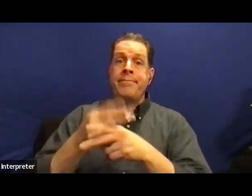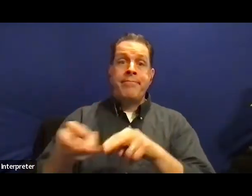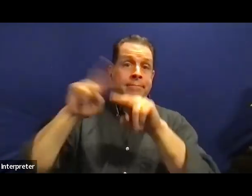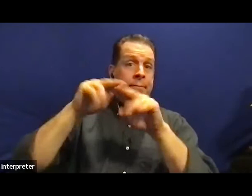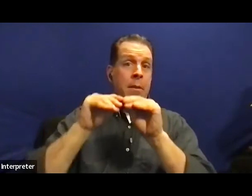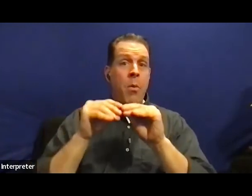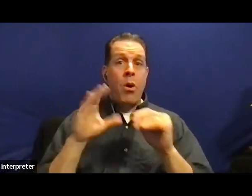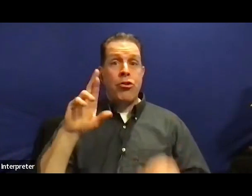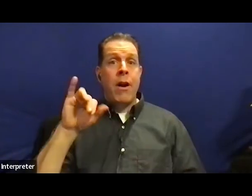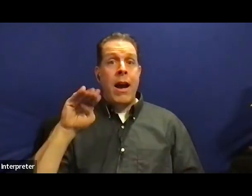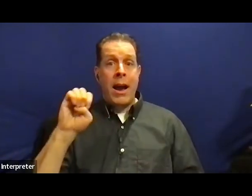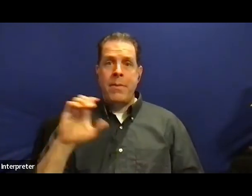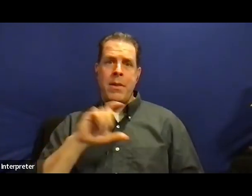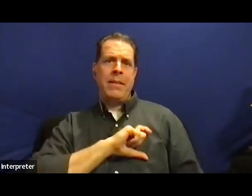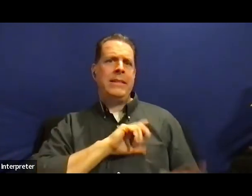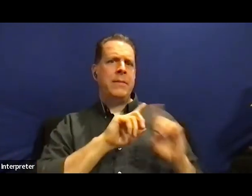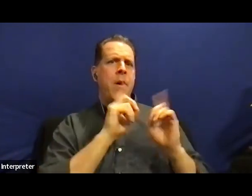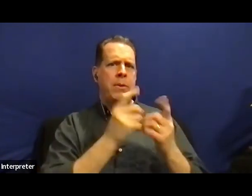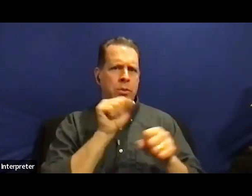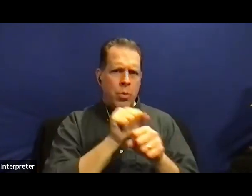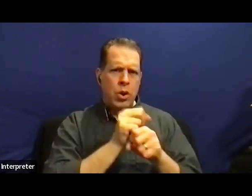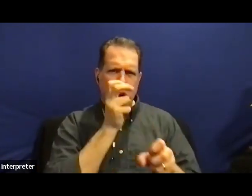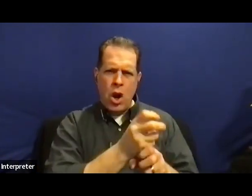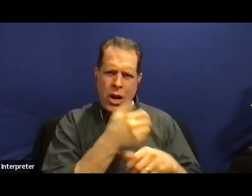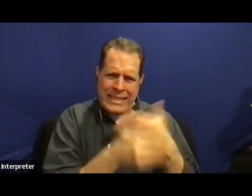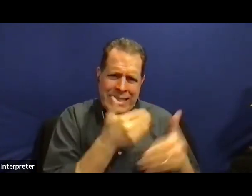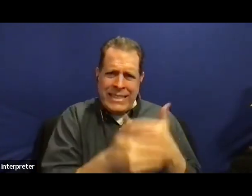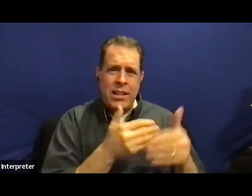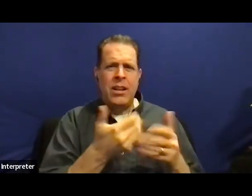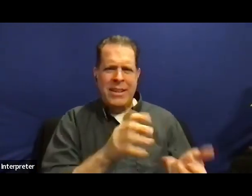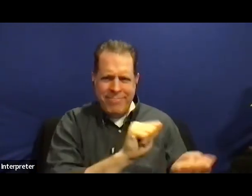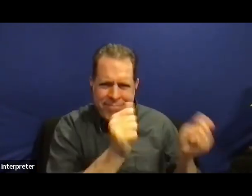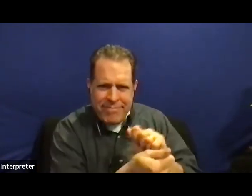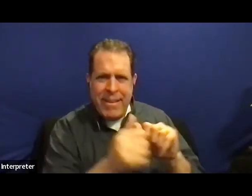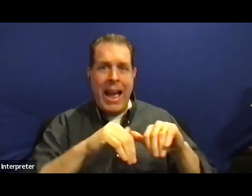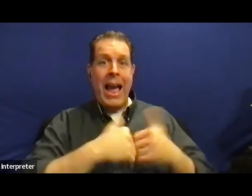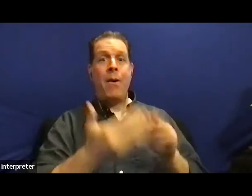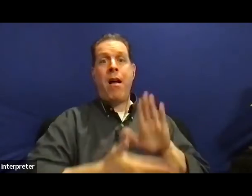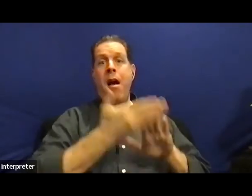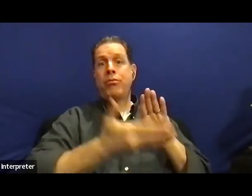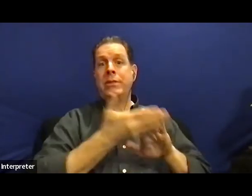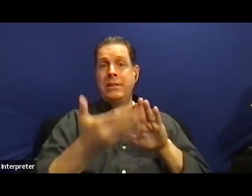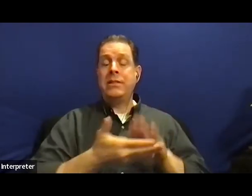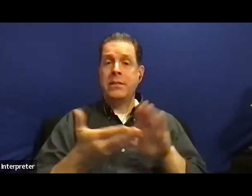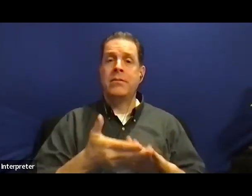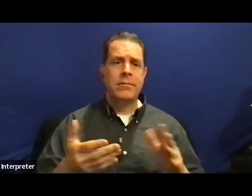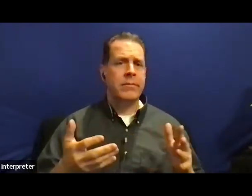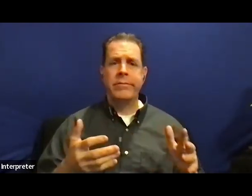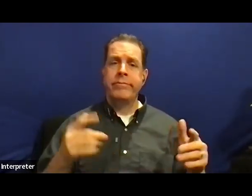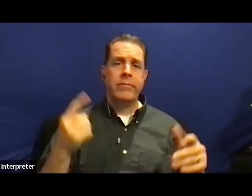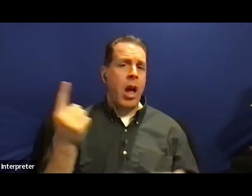crime, our police department is working hard to transform how it operates. We continue to implement